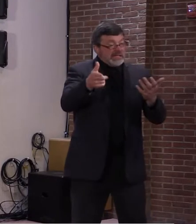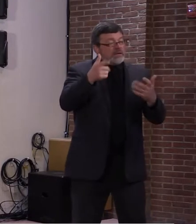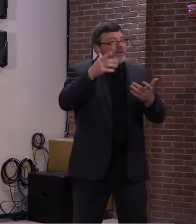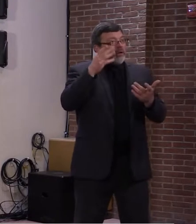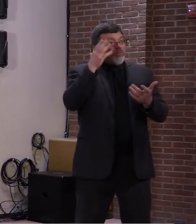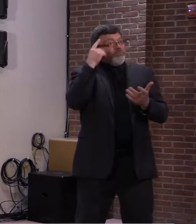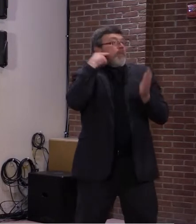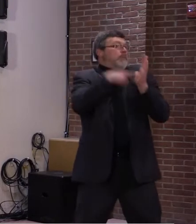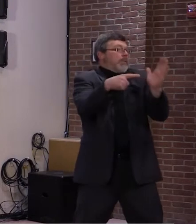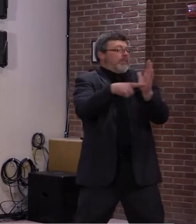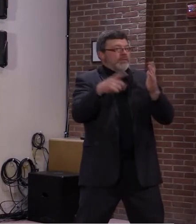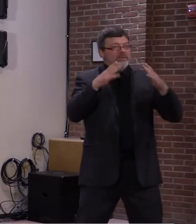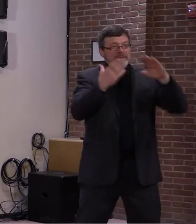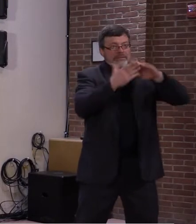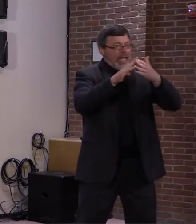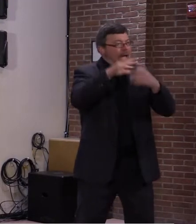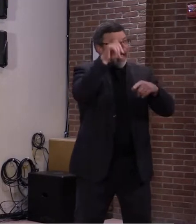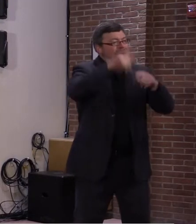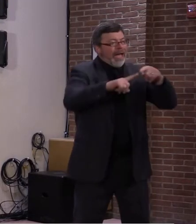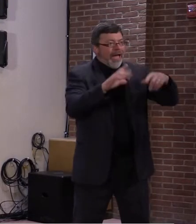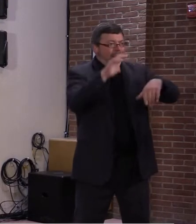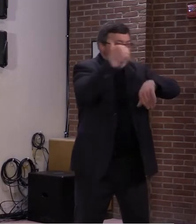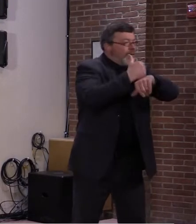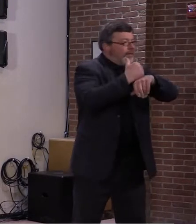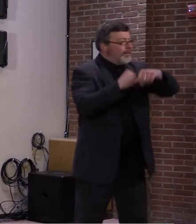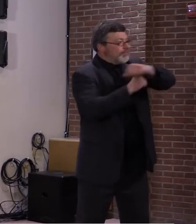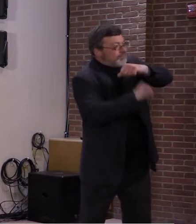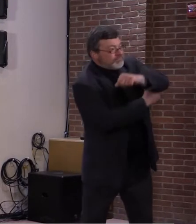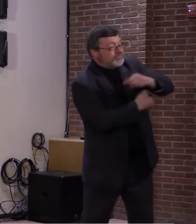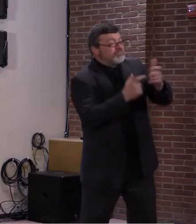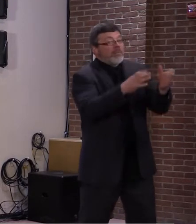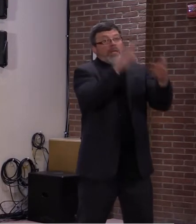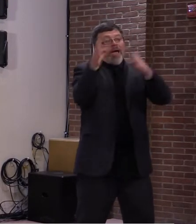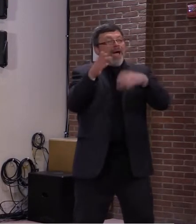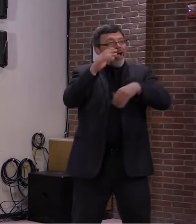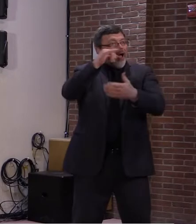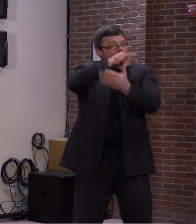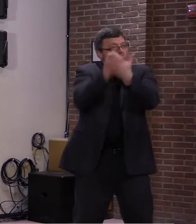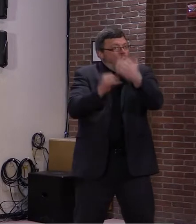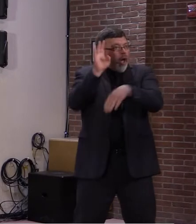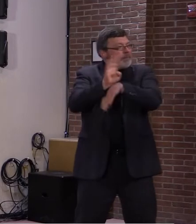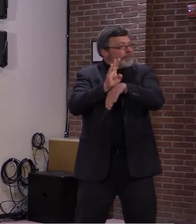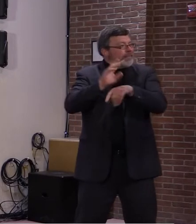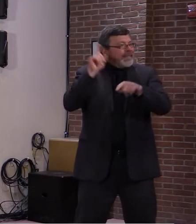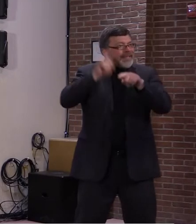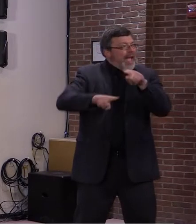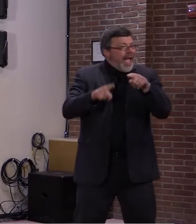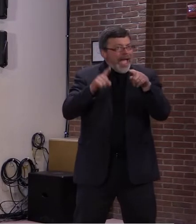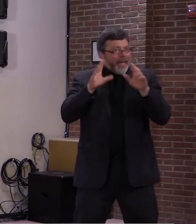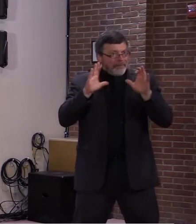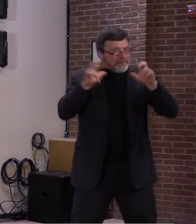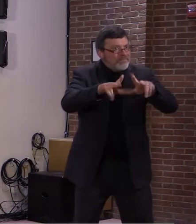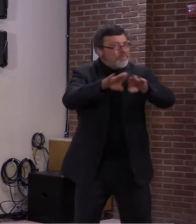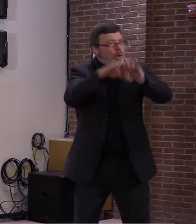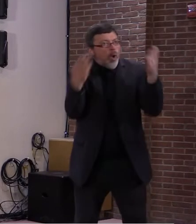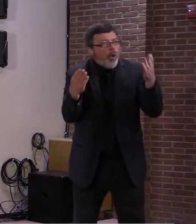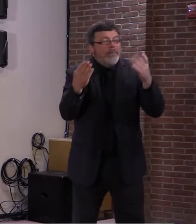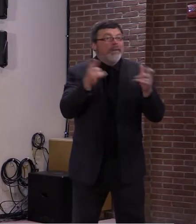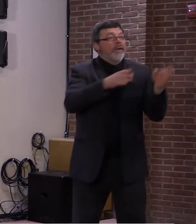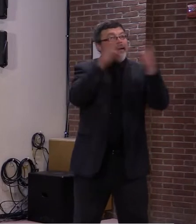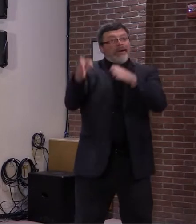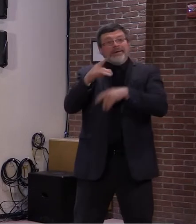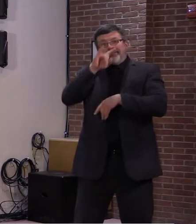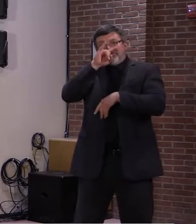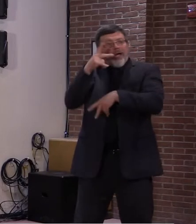arts organization looking to rebuild their business after 2 years of being closed. Many of these types of